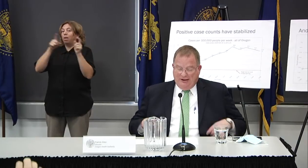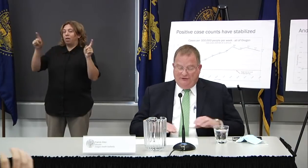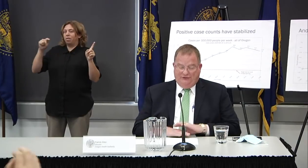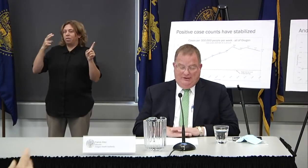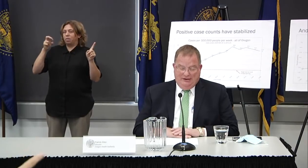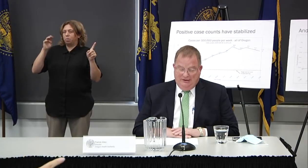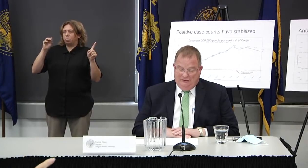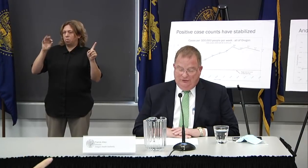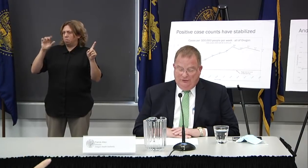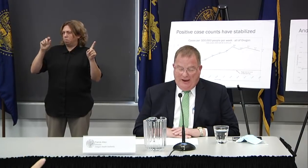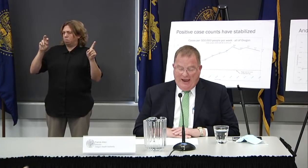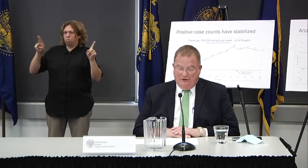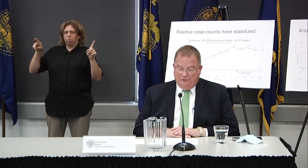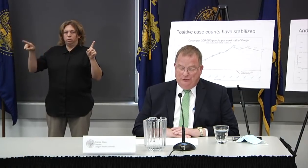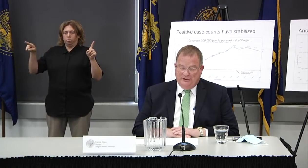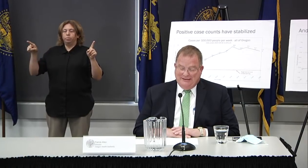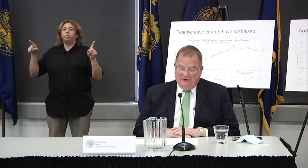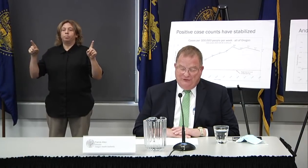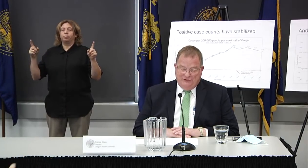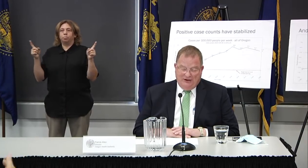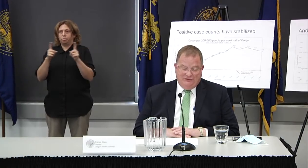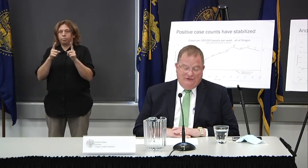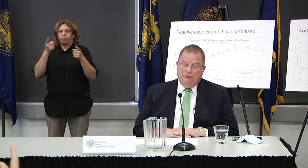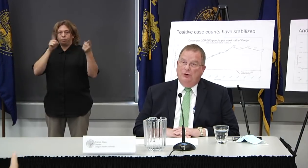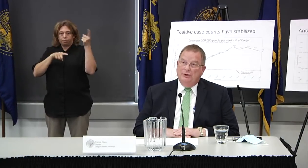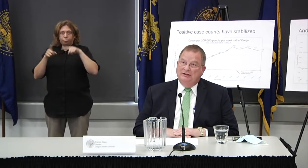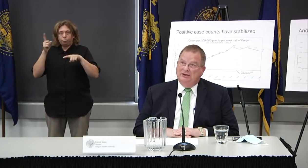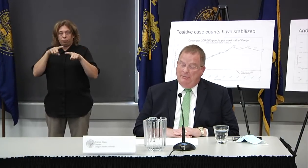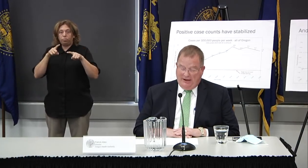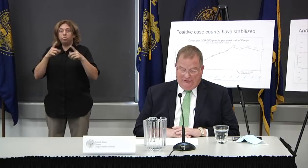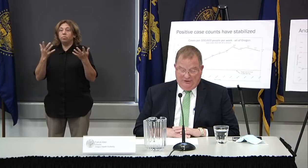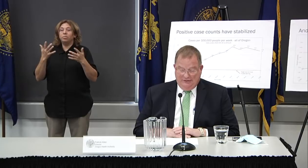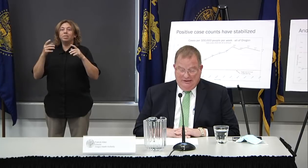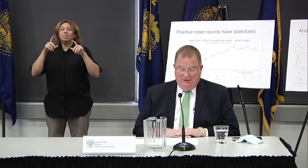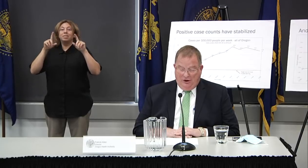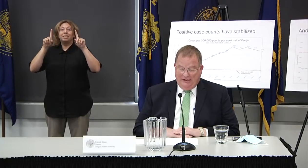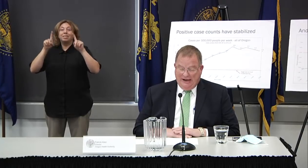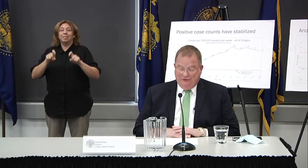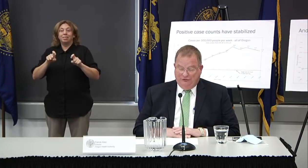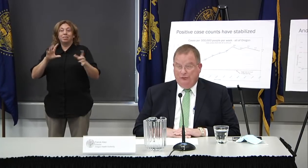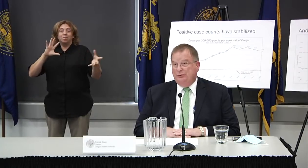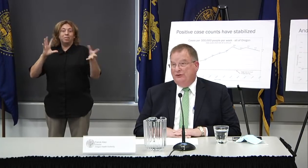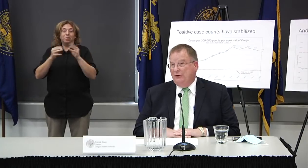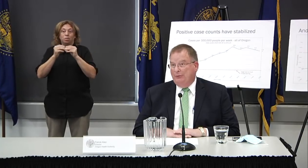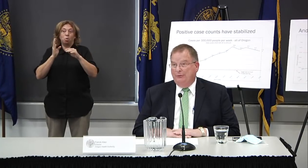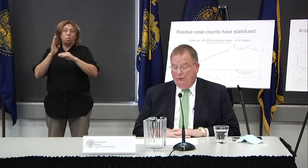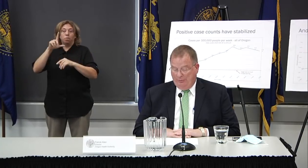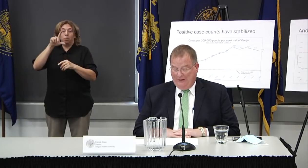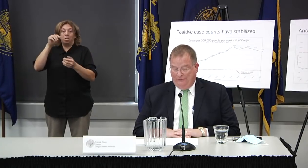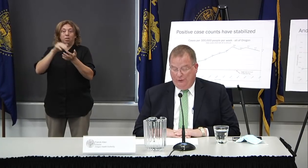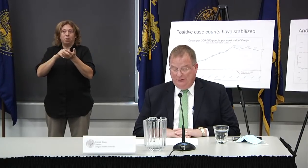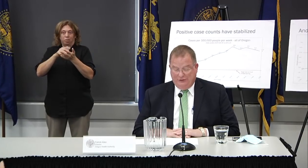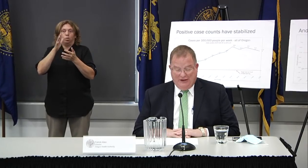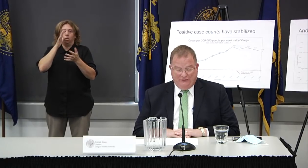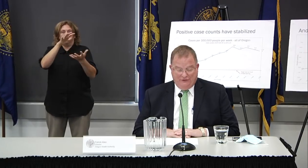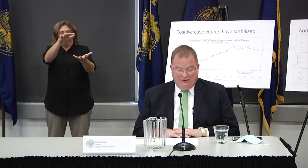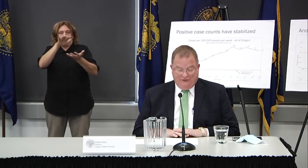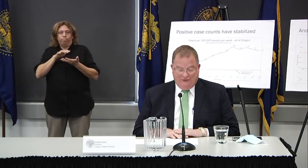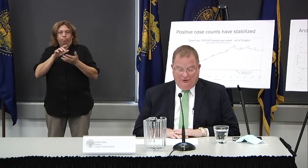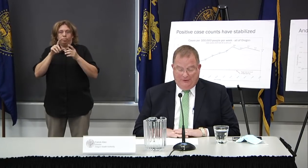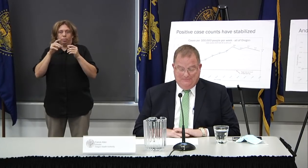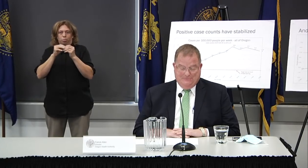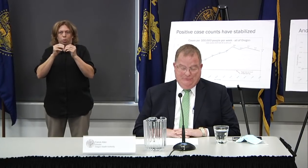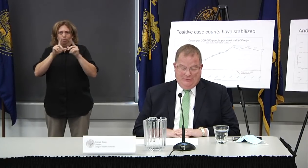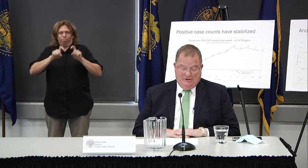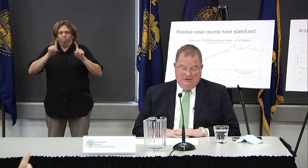testing supplies to add over 20,000 tests to our weekly capacity on average through December, or about 400,000